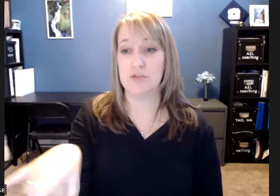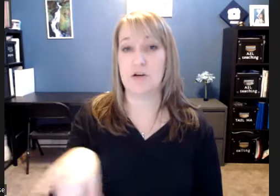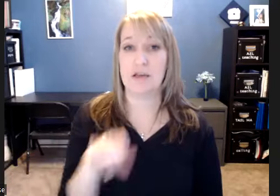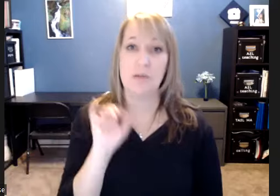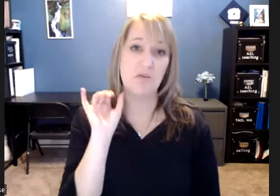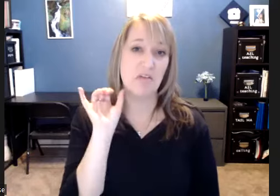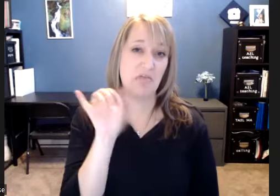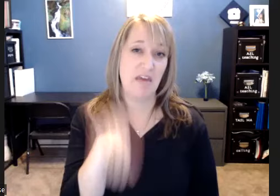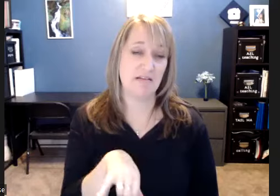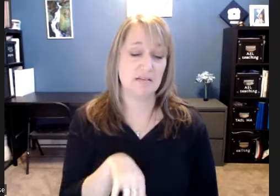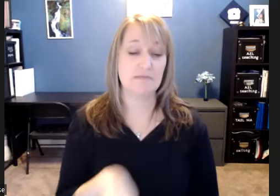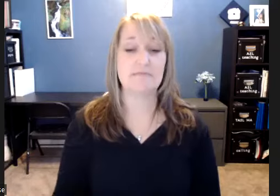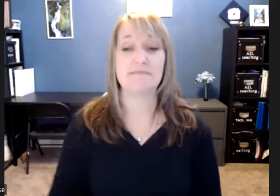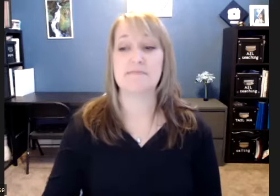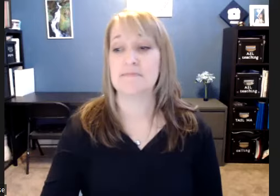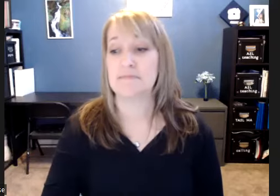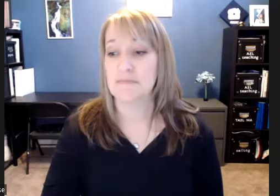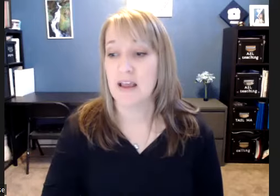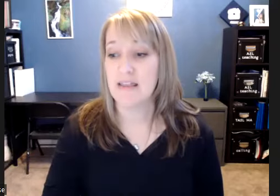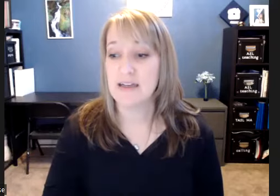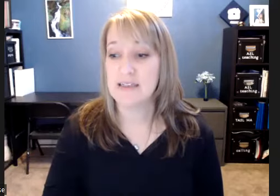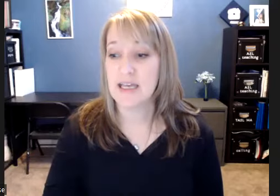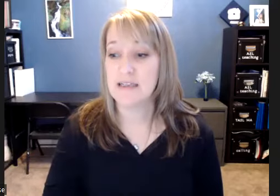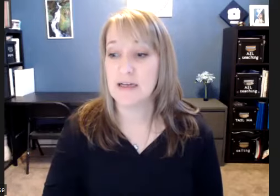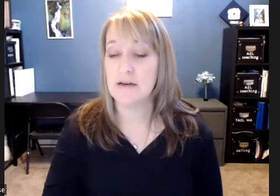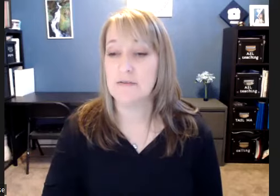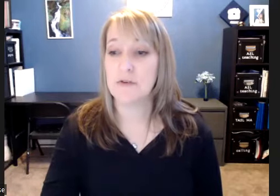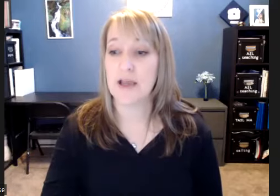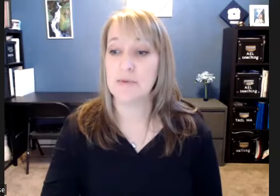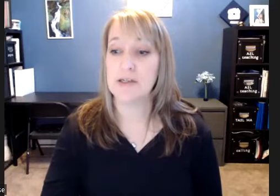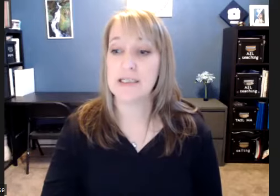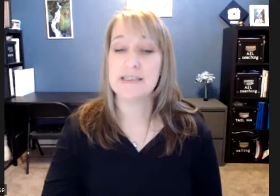talking about. And that is the end of vocabulary list.